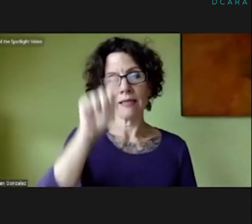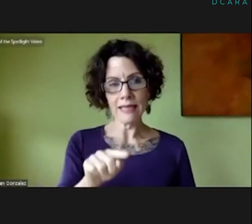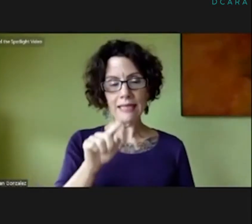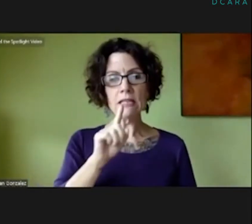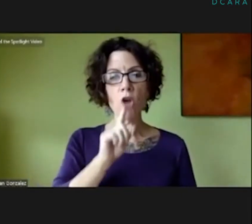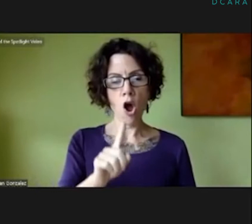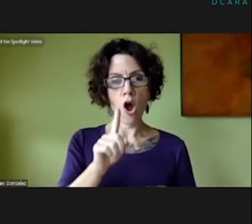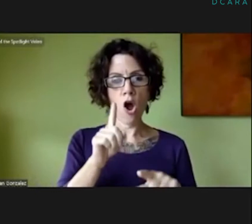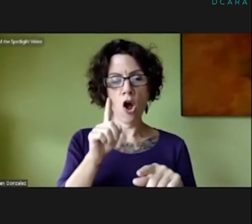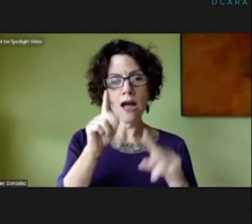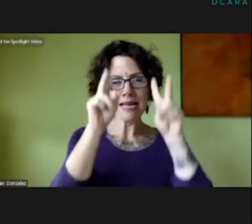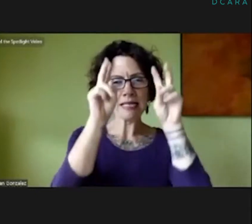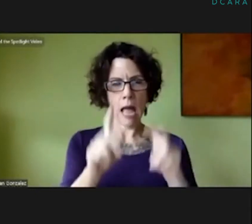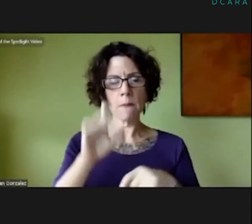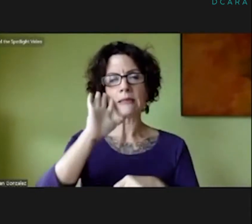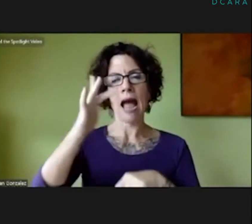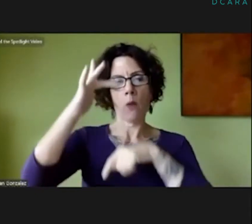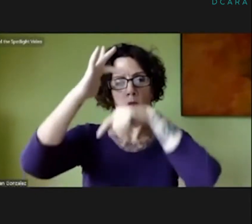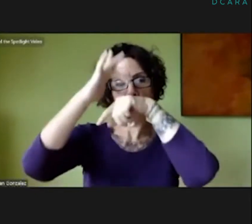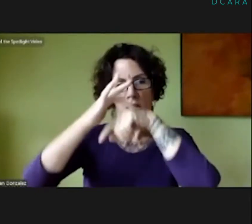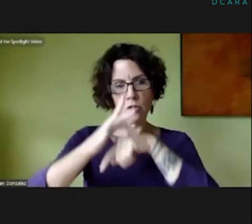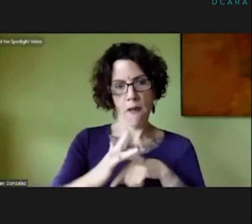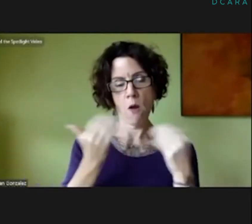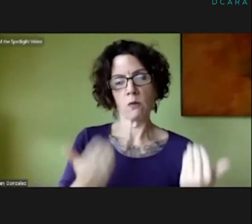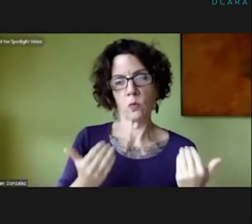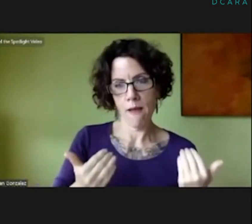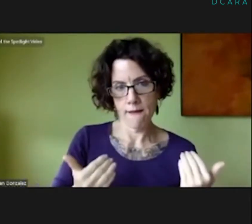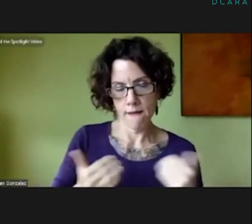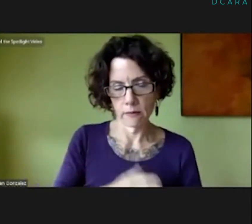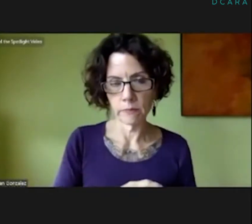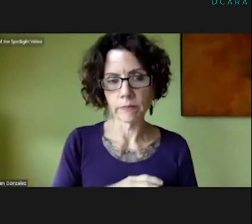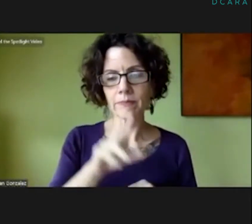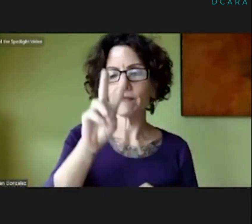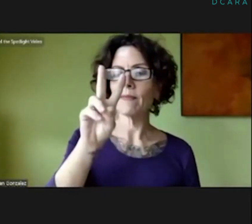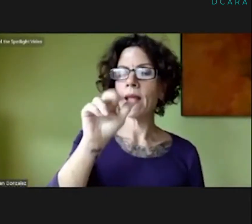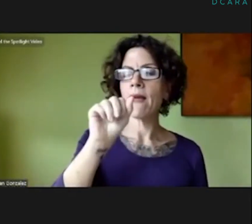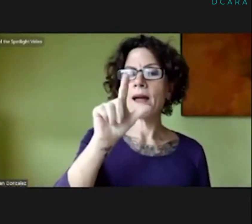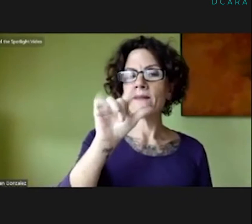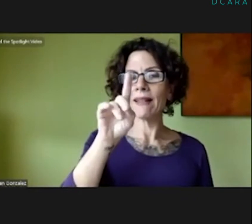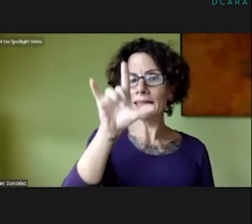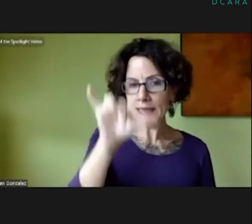5 topics. I will touch on these today.